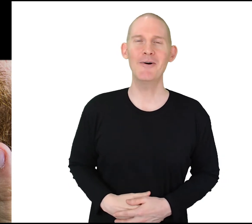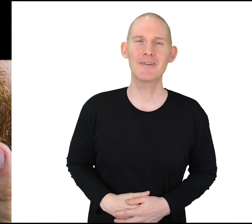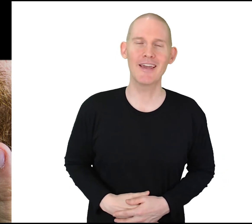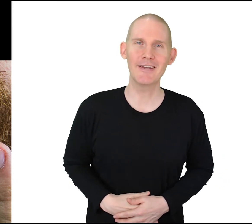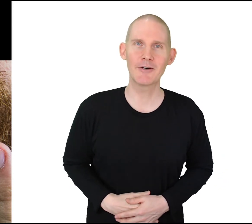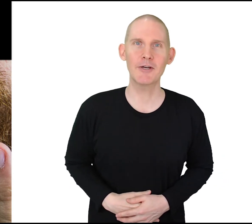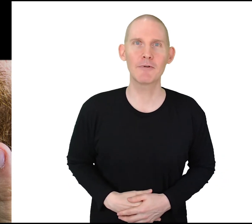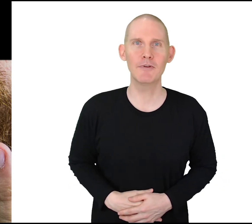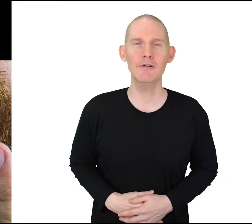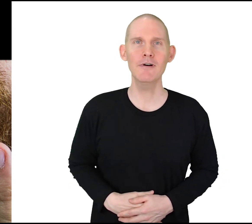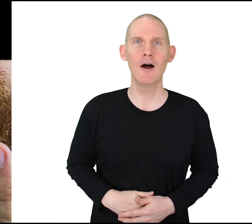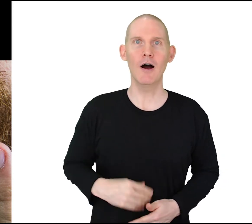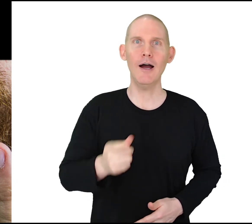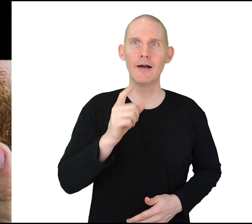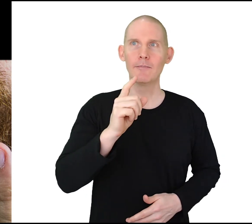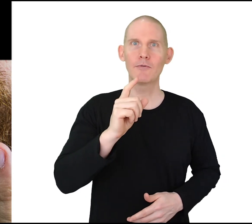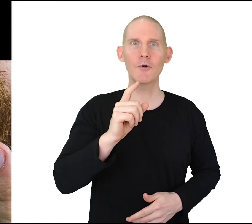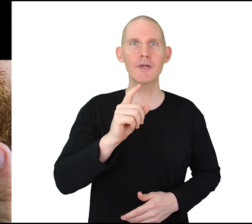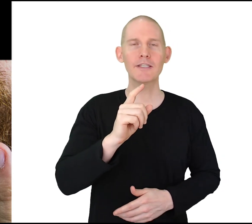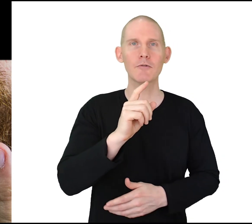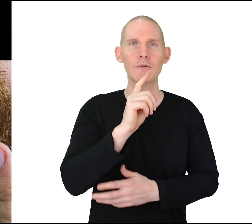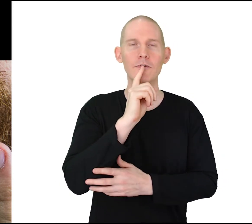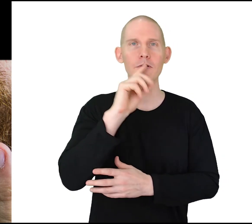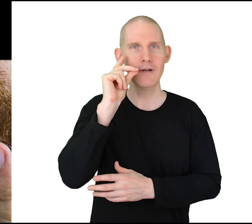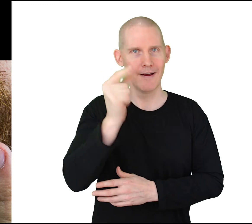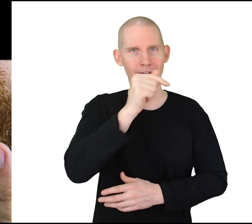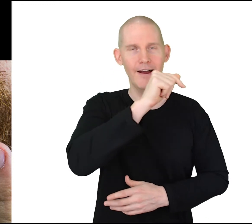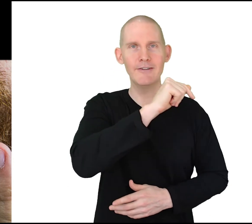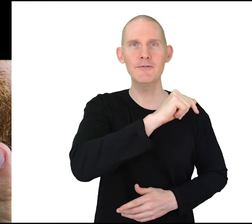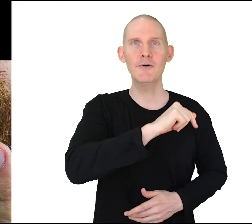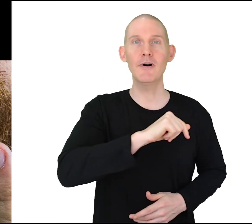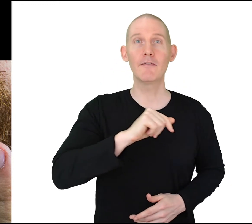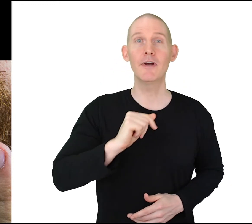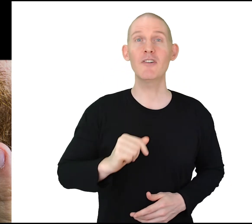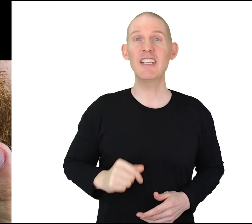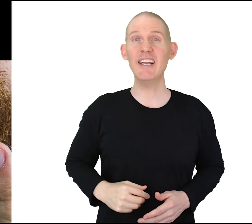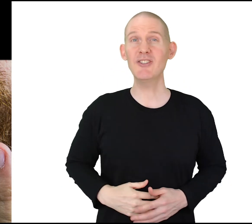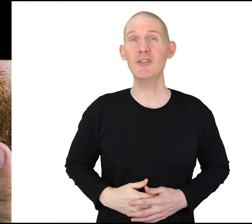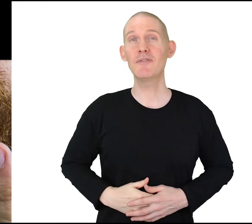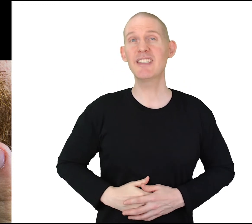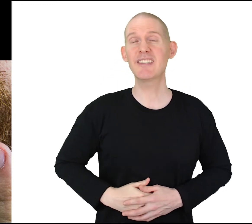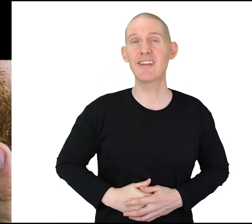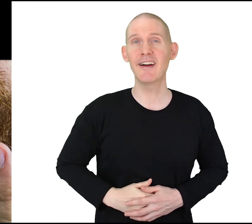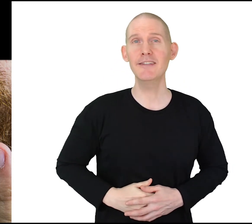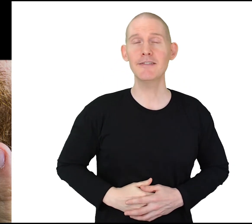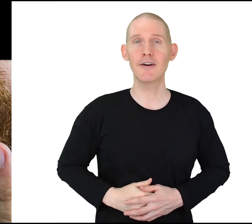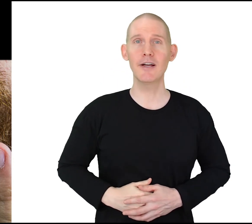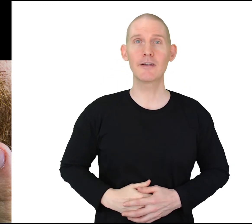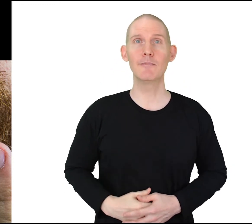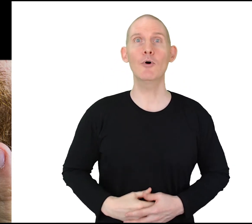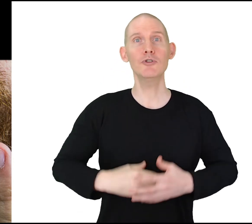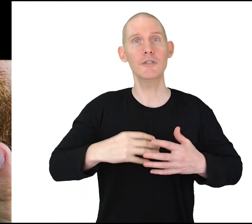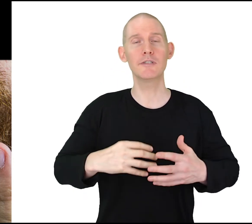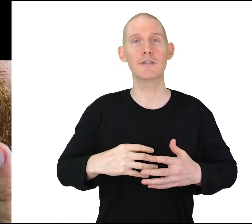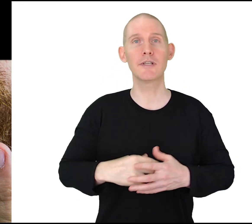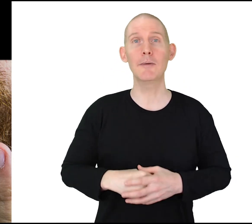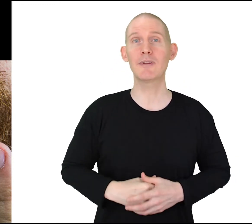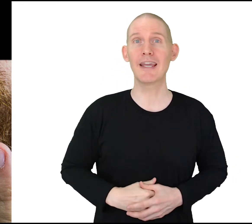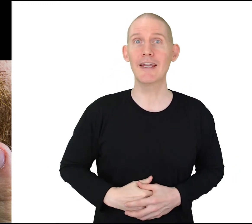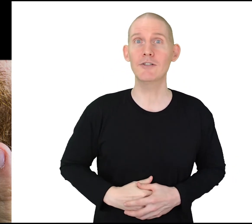Okay, quick review. Before we get to the review, I do know a variation of this sign. All right, the motion is the same, but the hand shape is